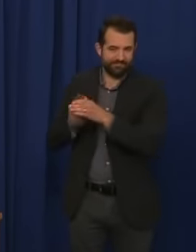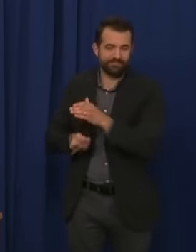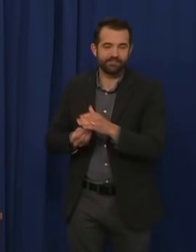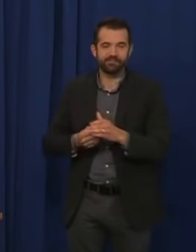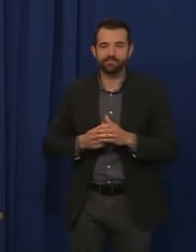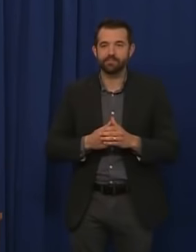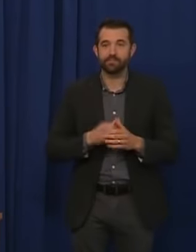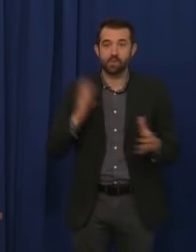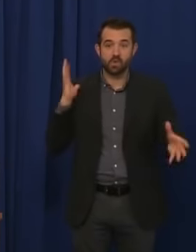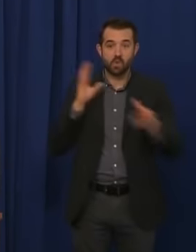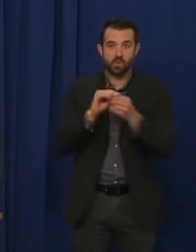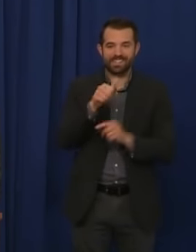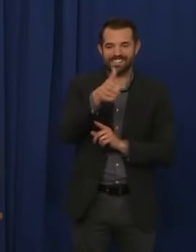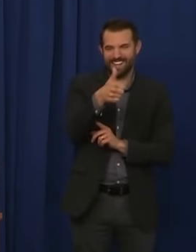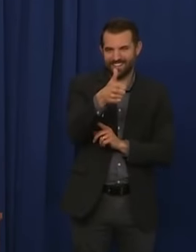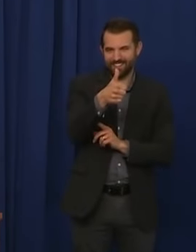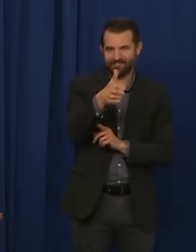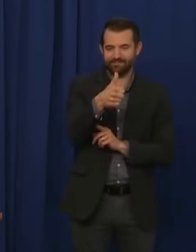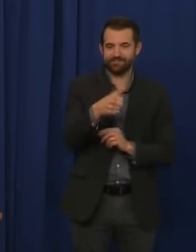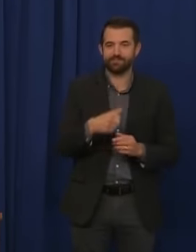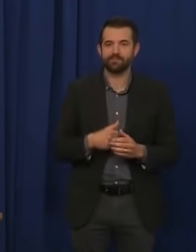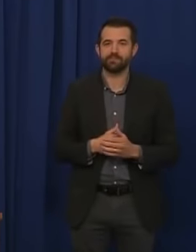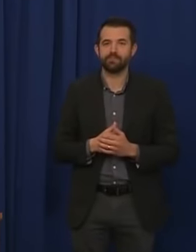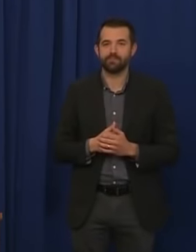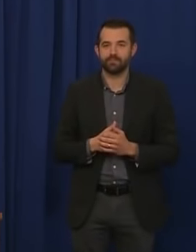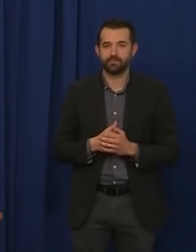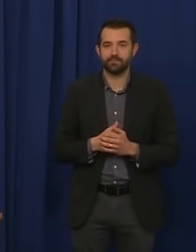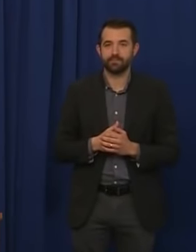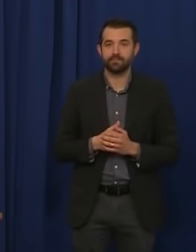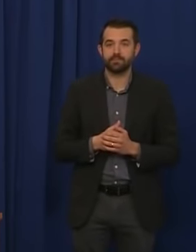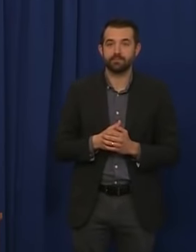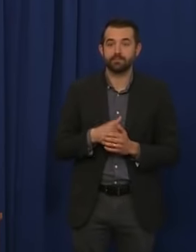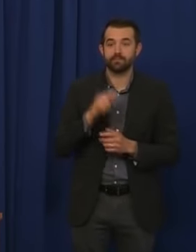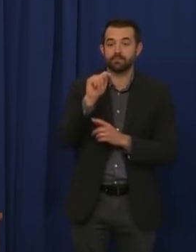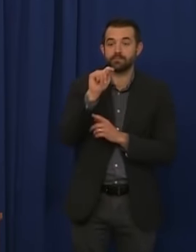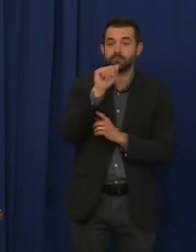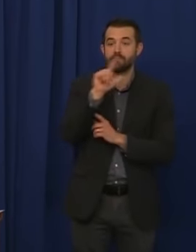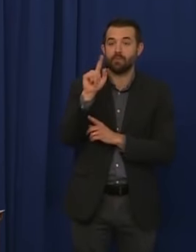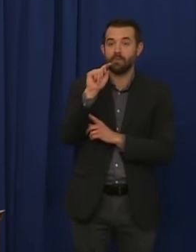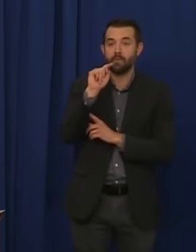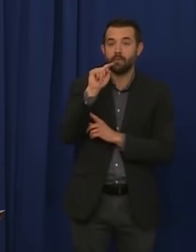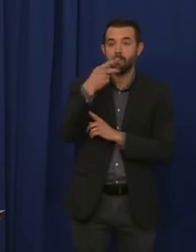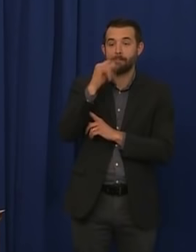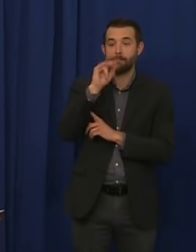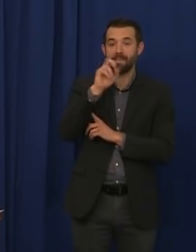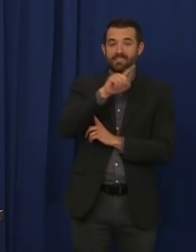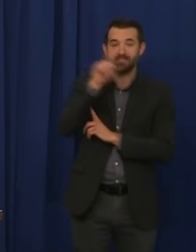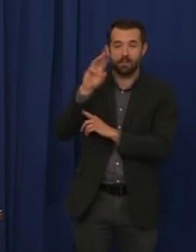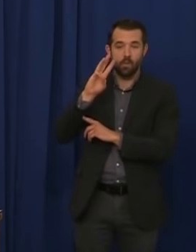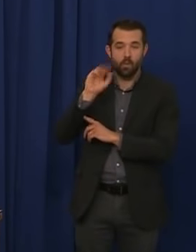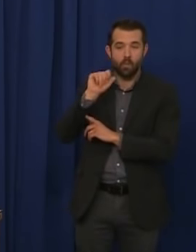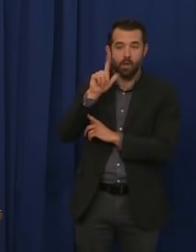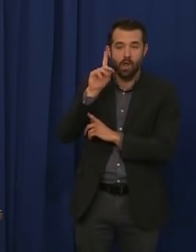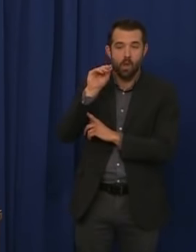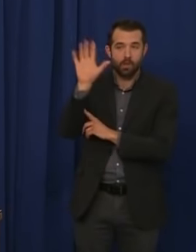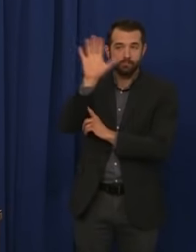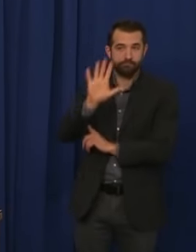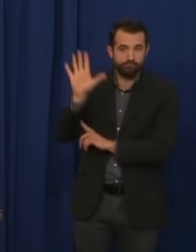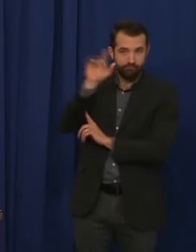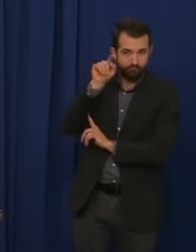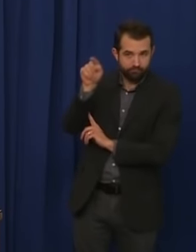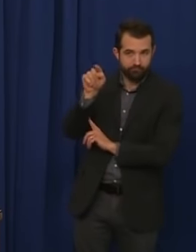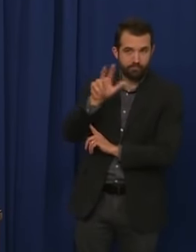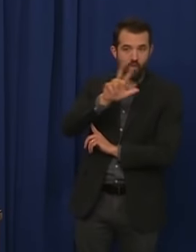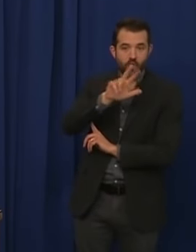10. At the Tall Pines facility in Waldo County, there have been 31 residents, and